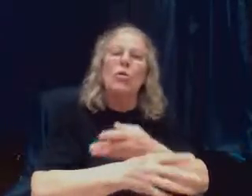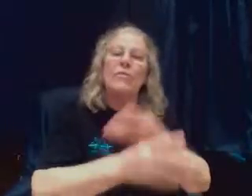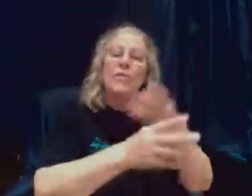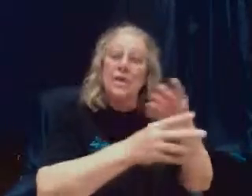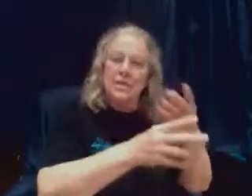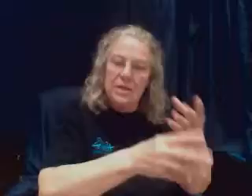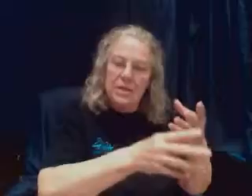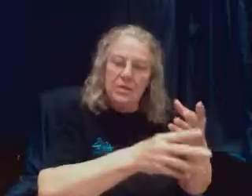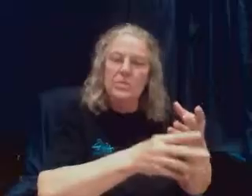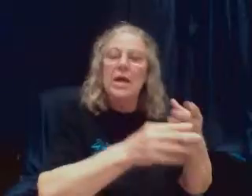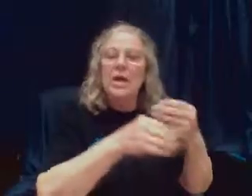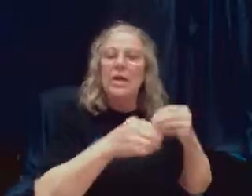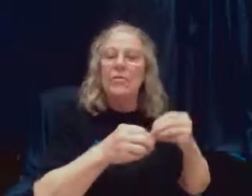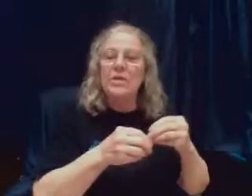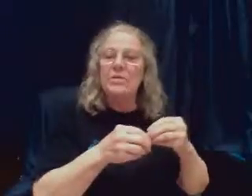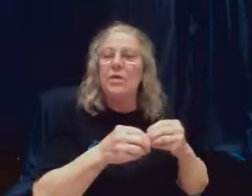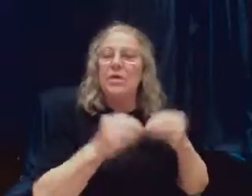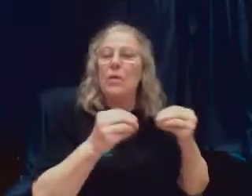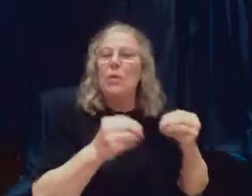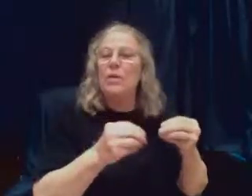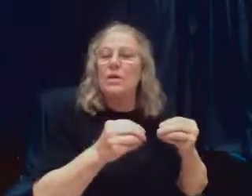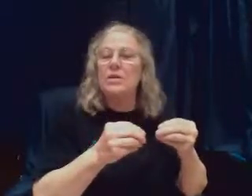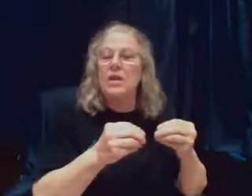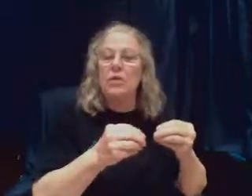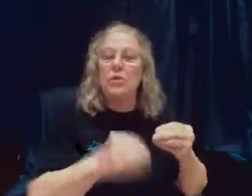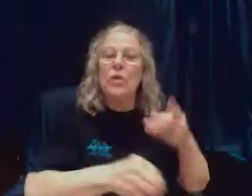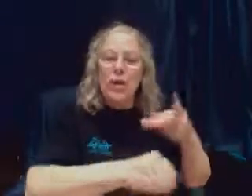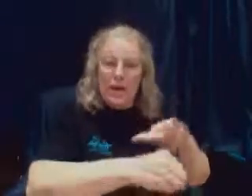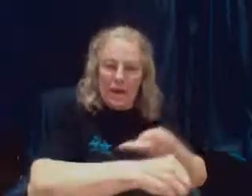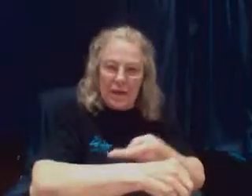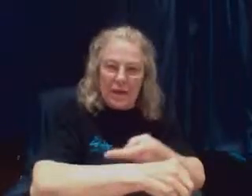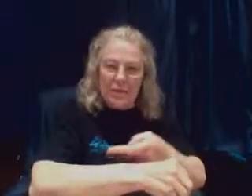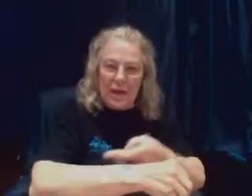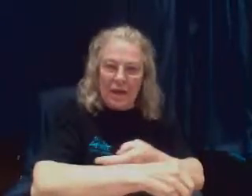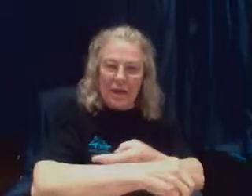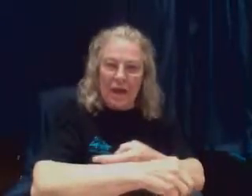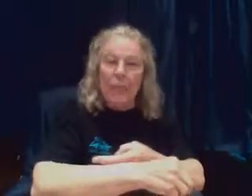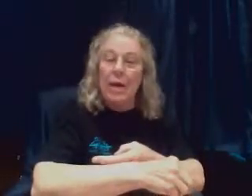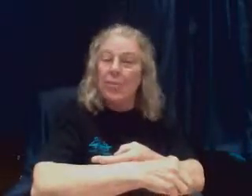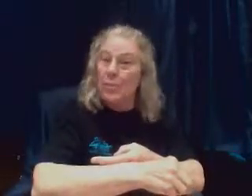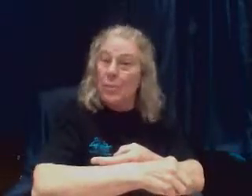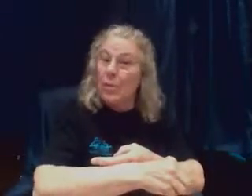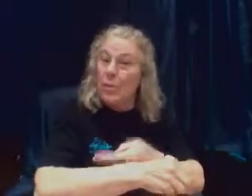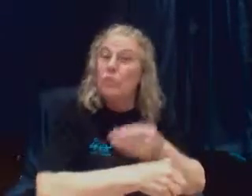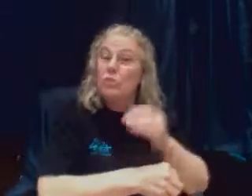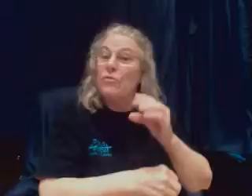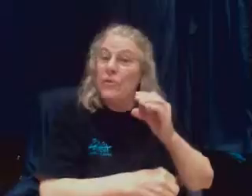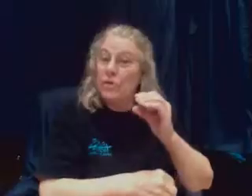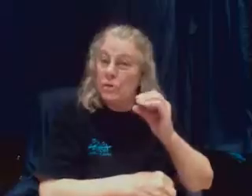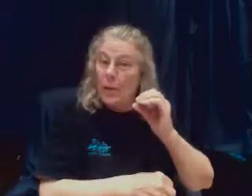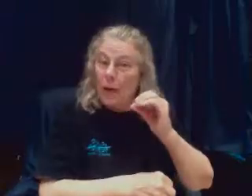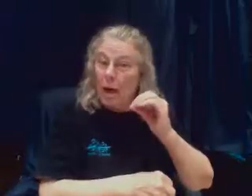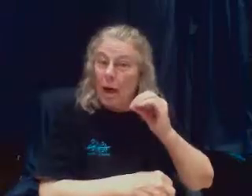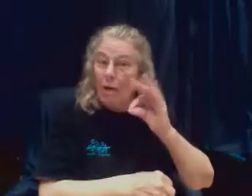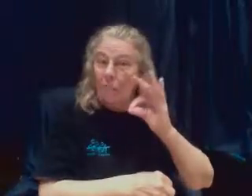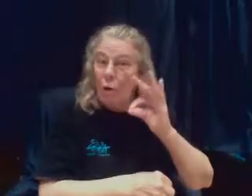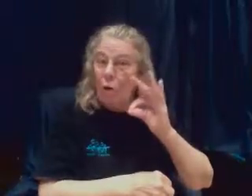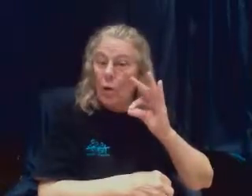if it continues. In this song, it will continue. It is a lamb, and remember I told you, finger spell Av,